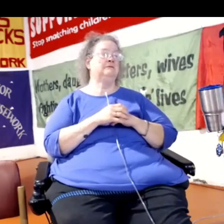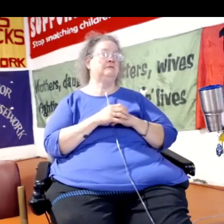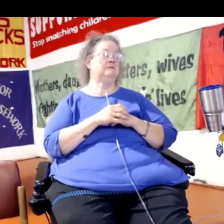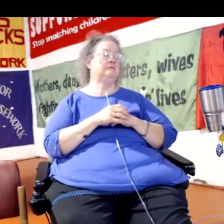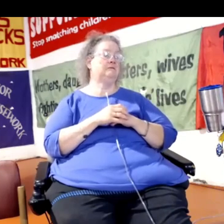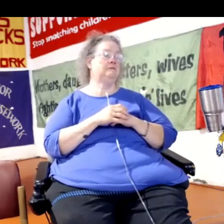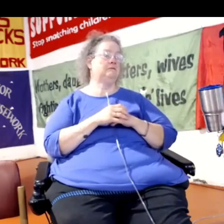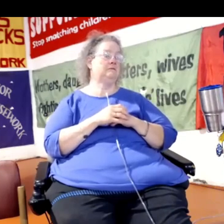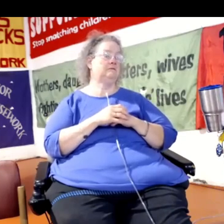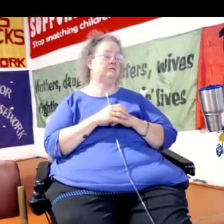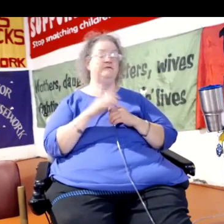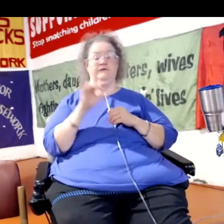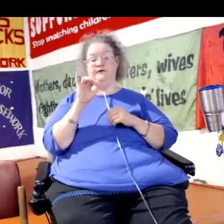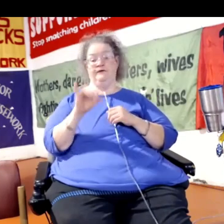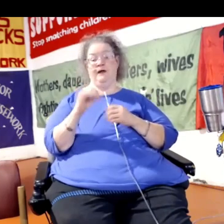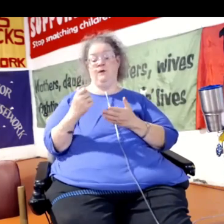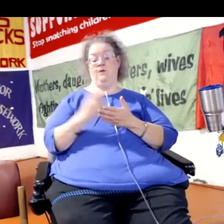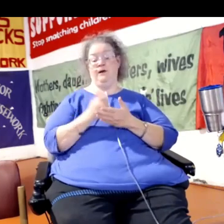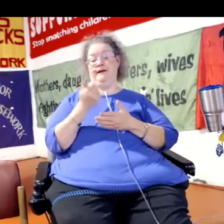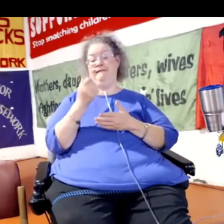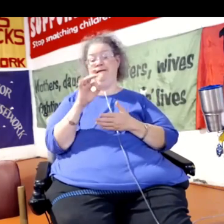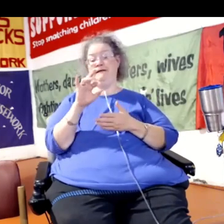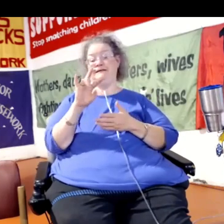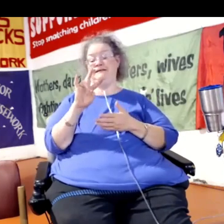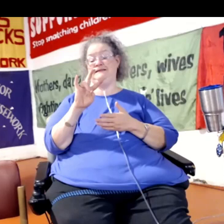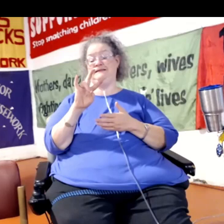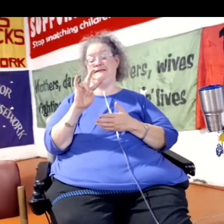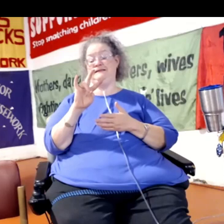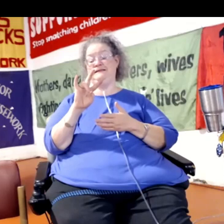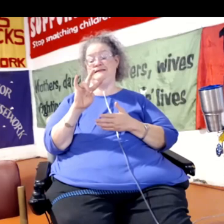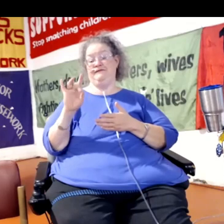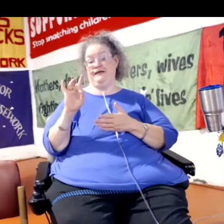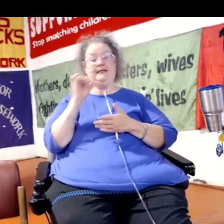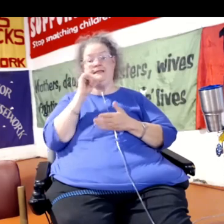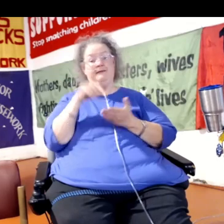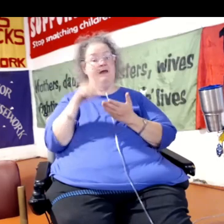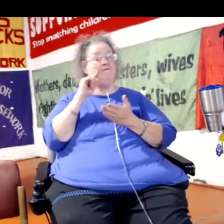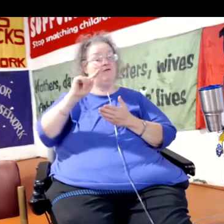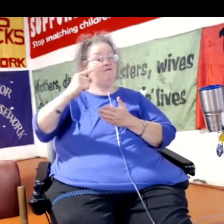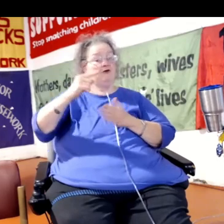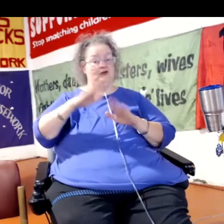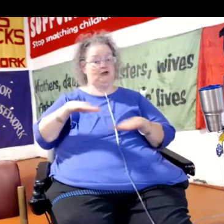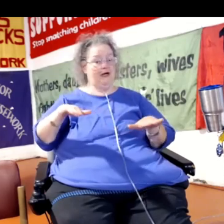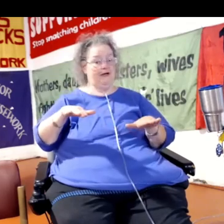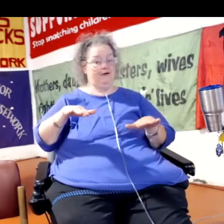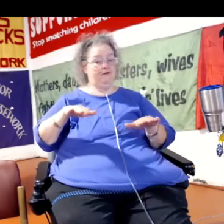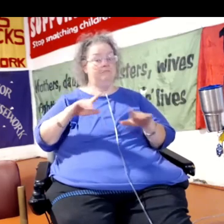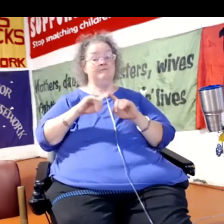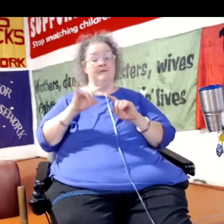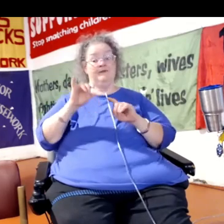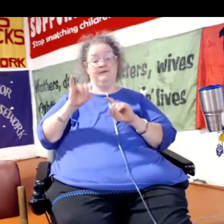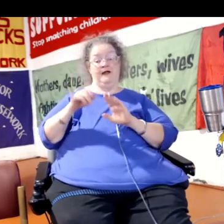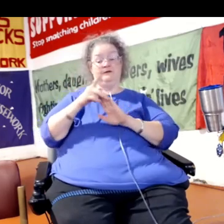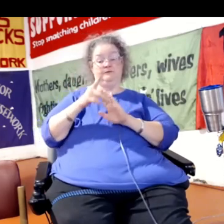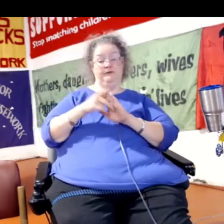in 1978, when we won it also to be paid for the first child, at that point, those principles remained.